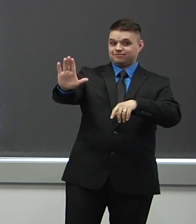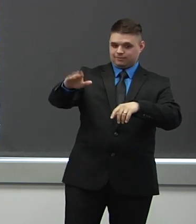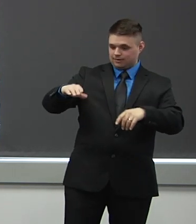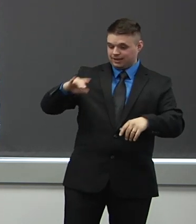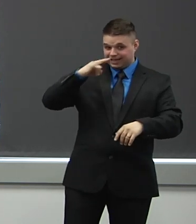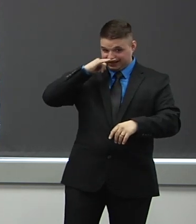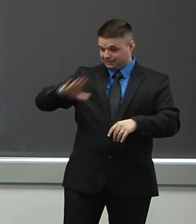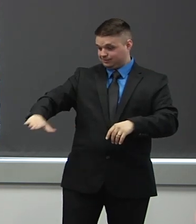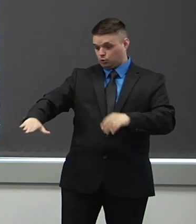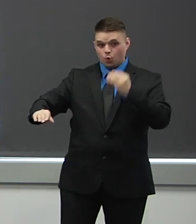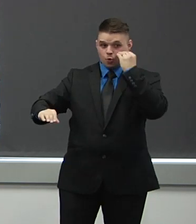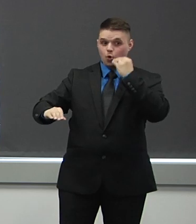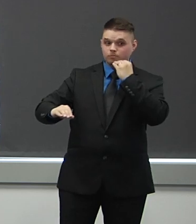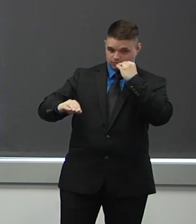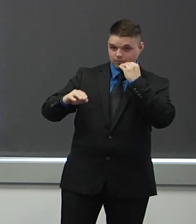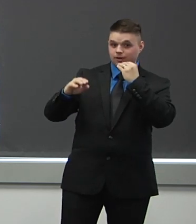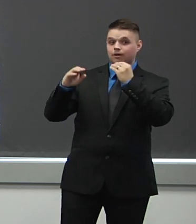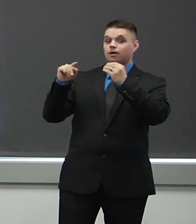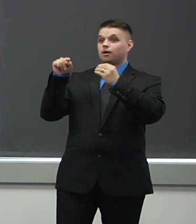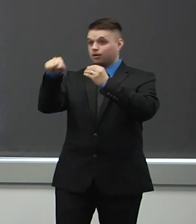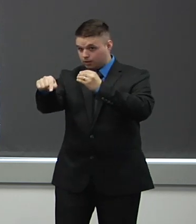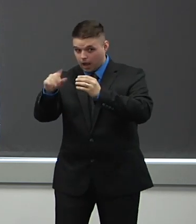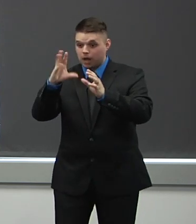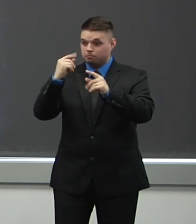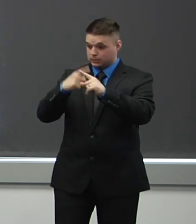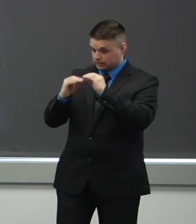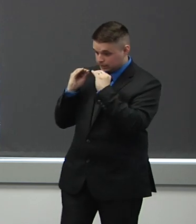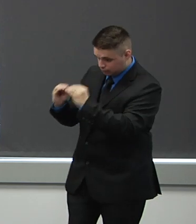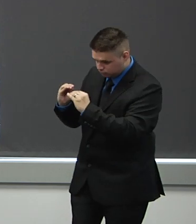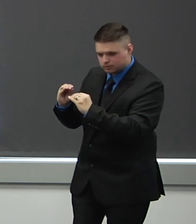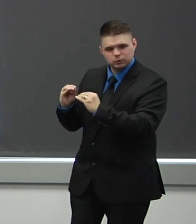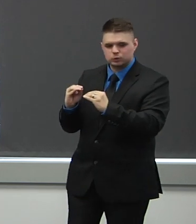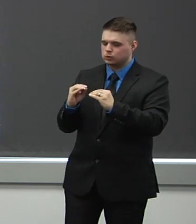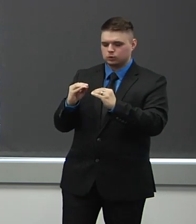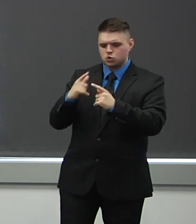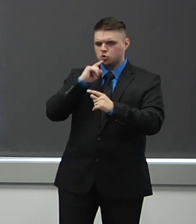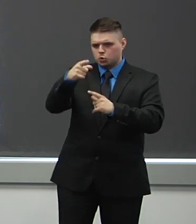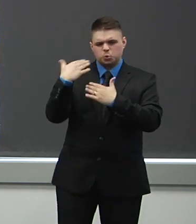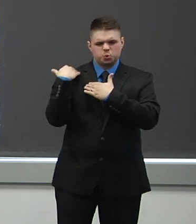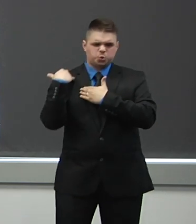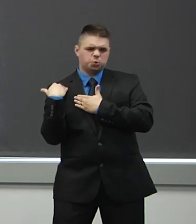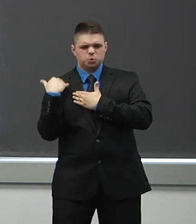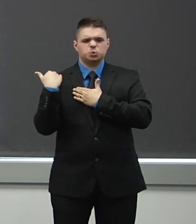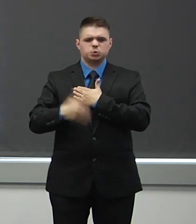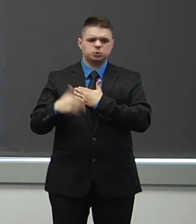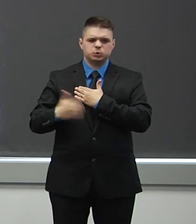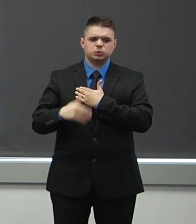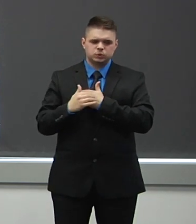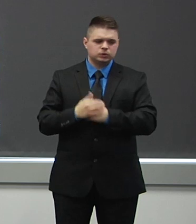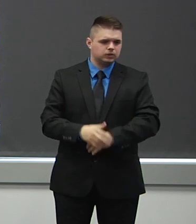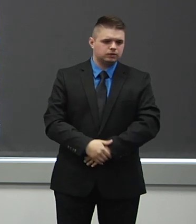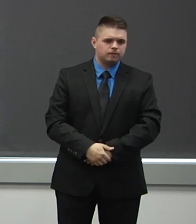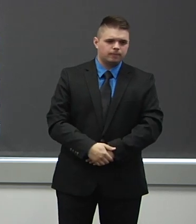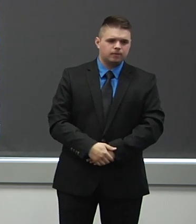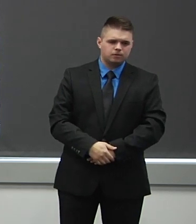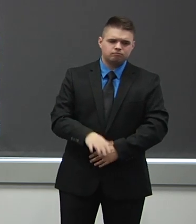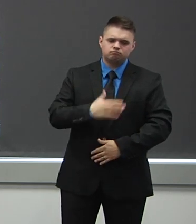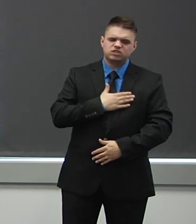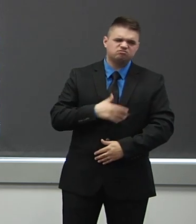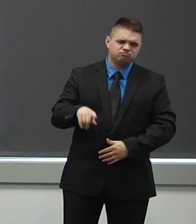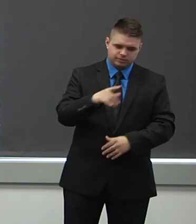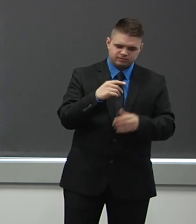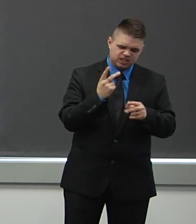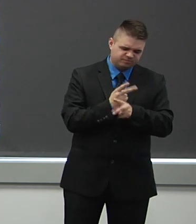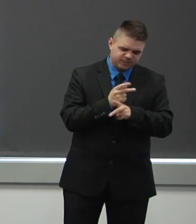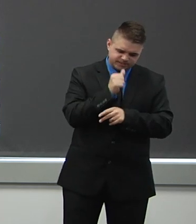we recognize it asks a lot of our families as well. And again, just to seek that grace and patience as everybody comes